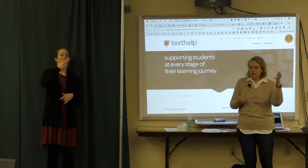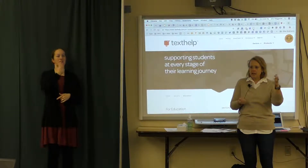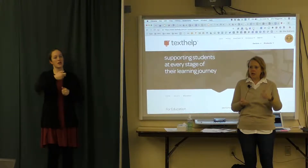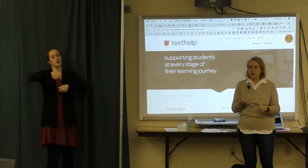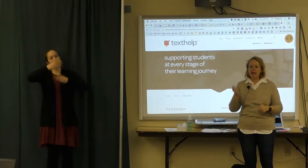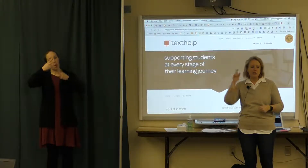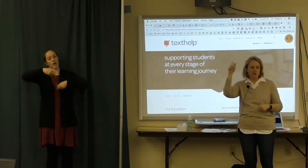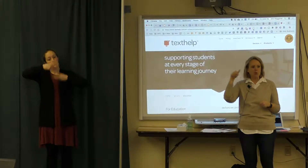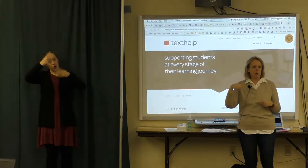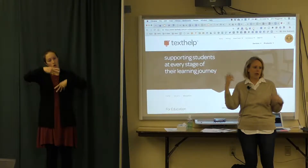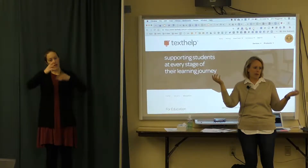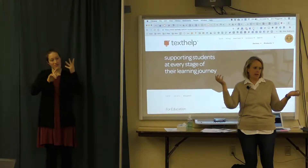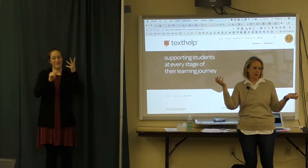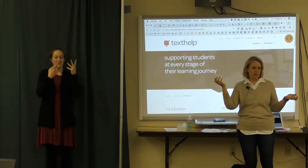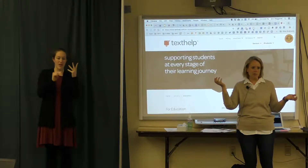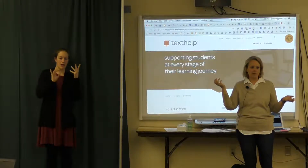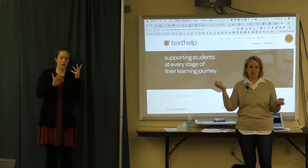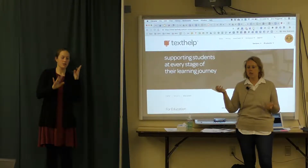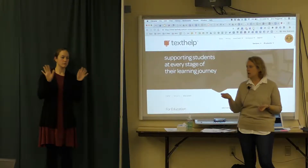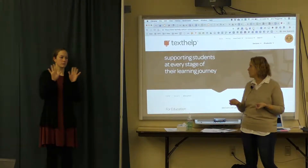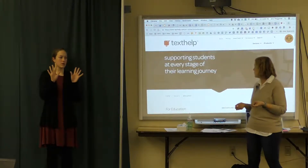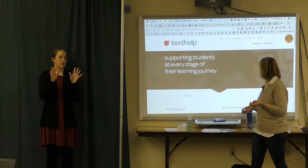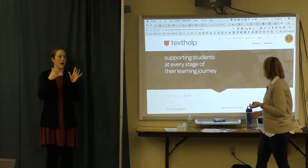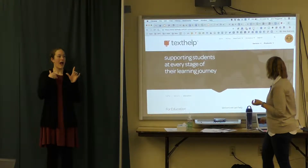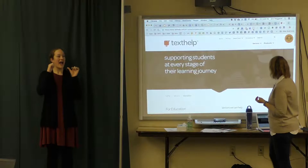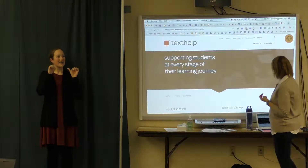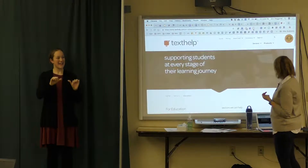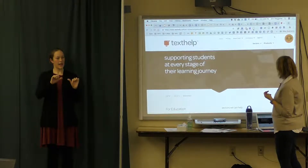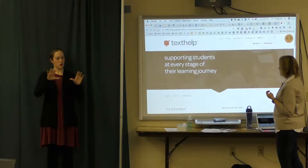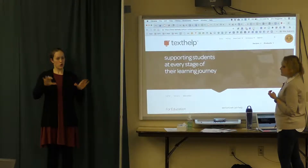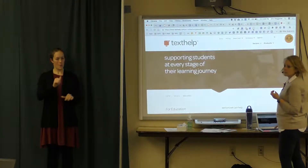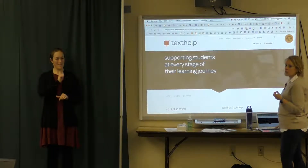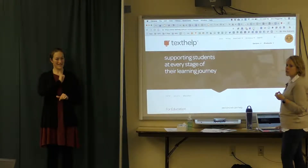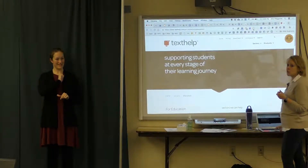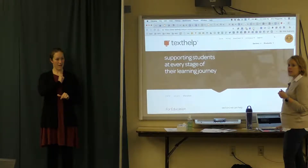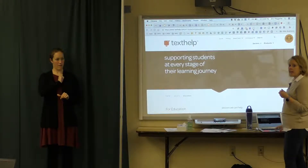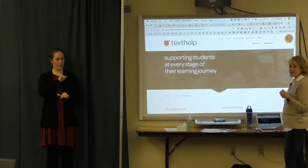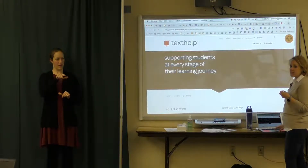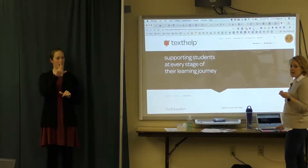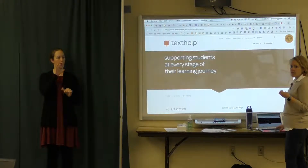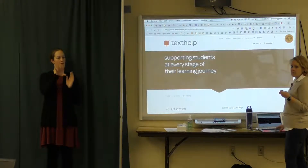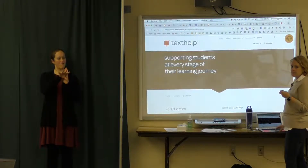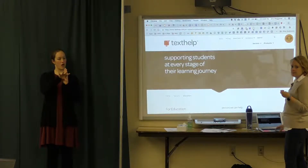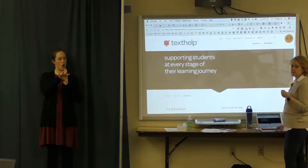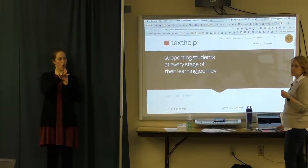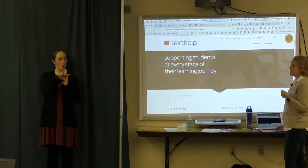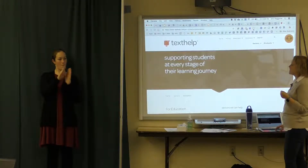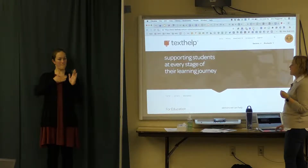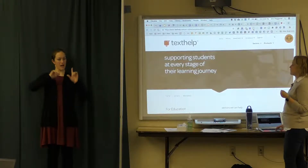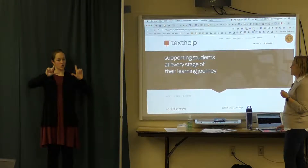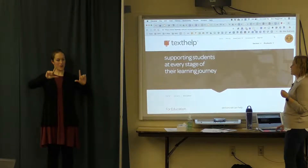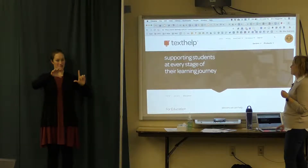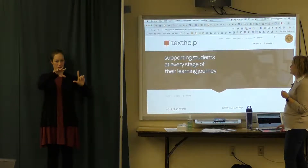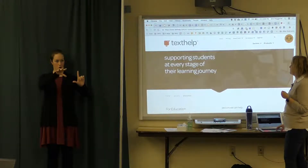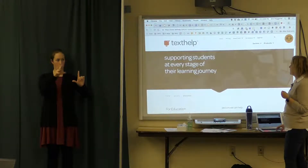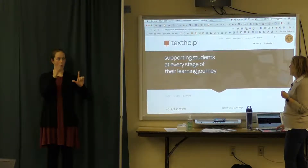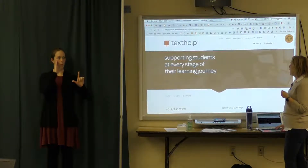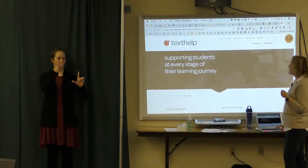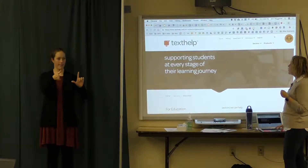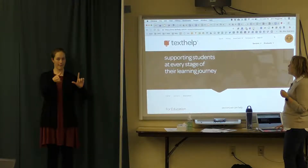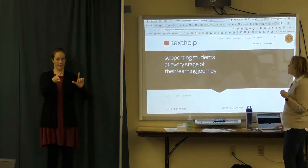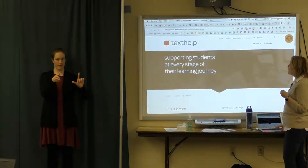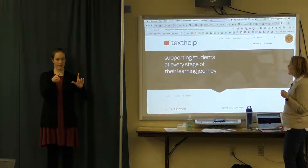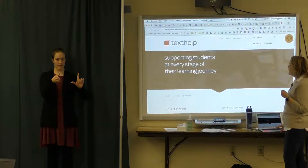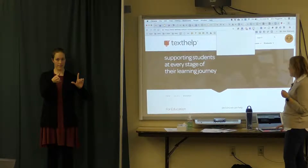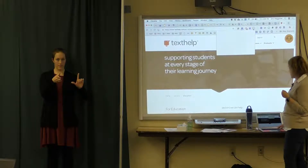then scroll down, then I just do it, and then it just makes a video. What was that one called? Screencastify. It's a game changer.